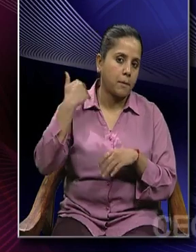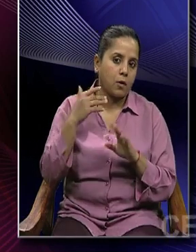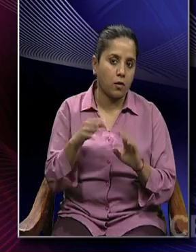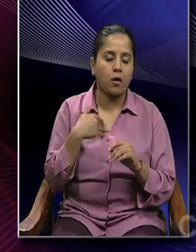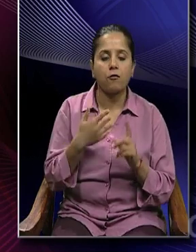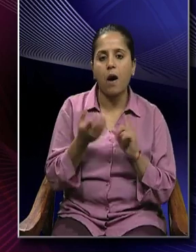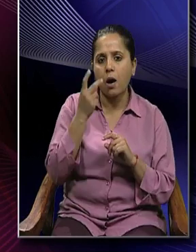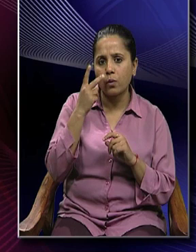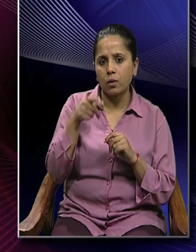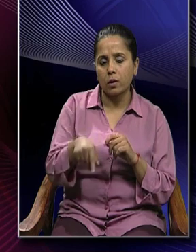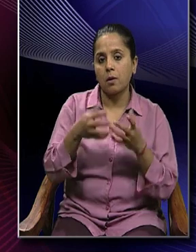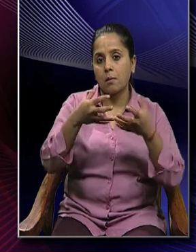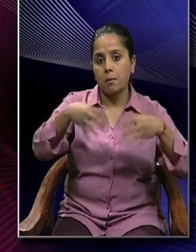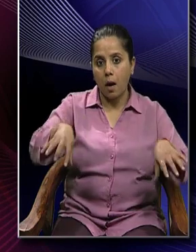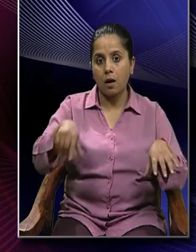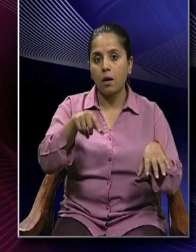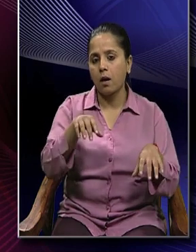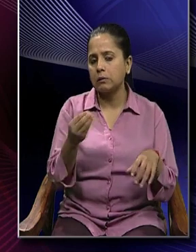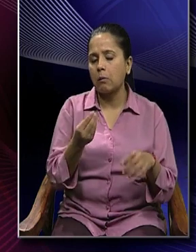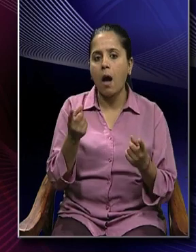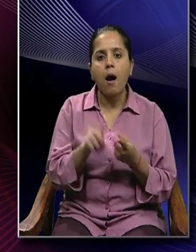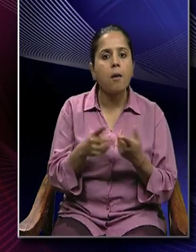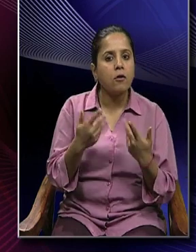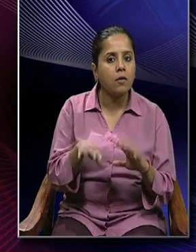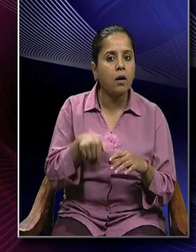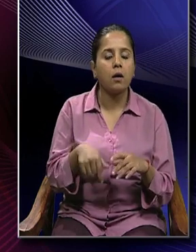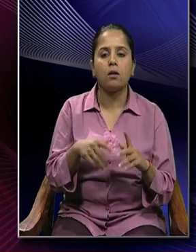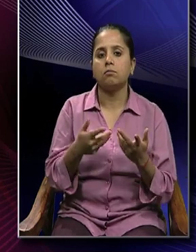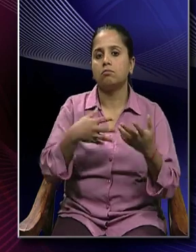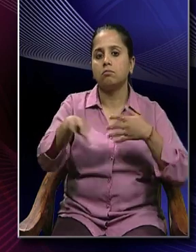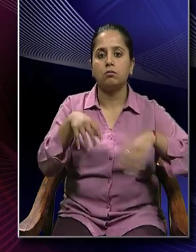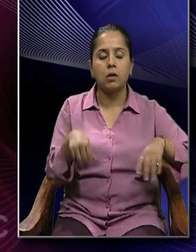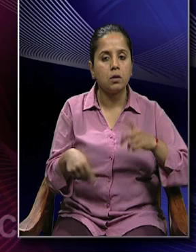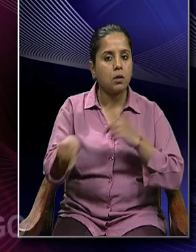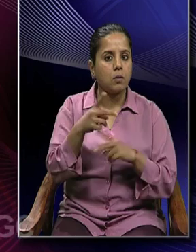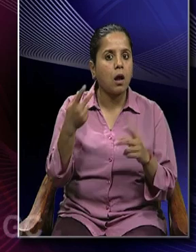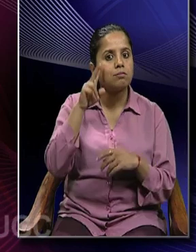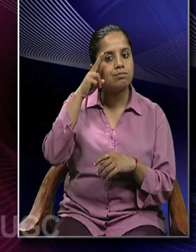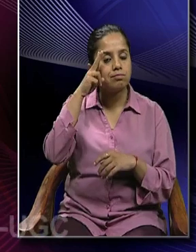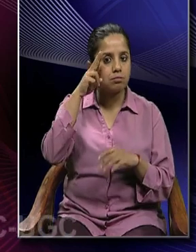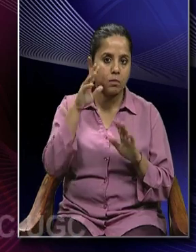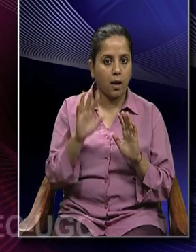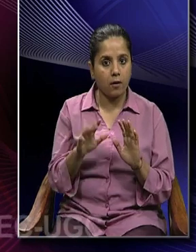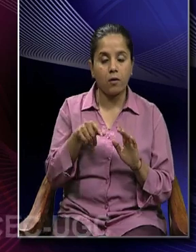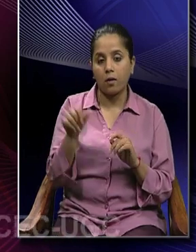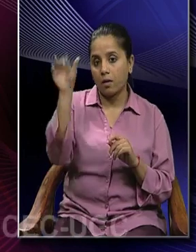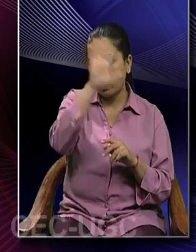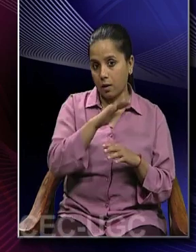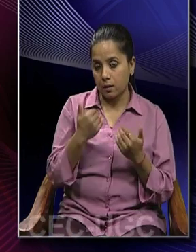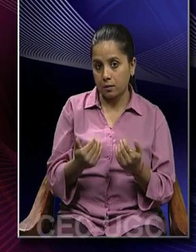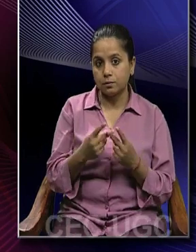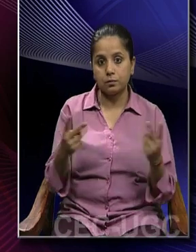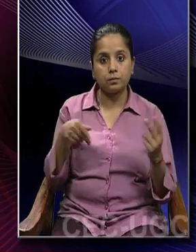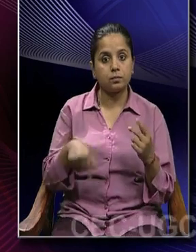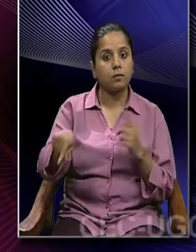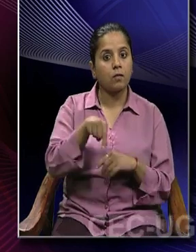we find that partition had just happened, and the displacement and resettlement was a concern. And India, as it